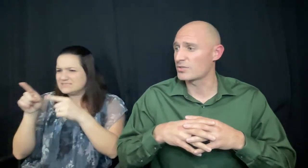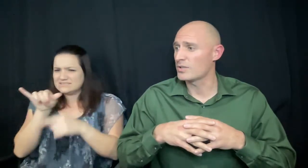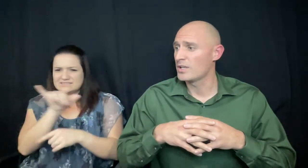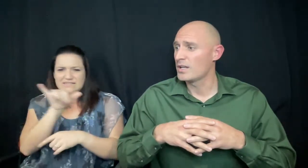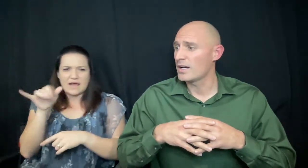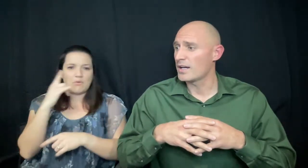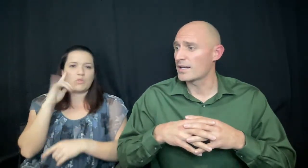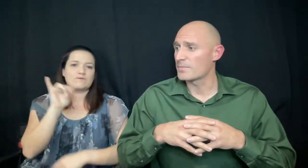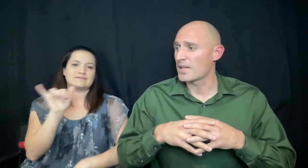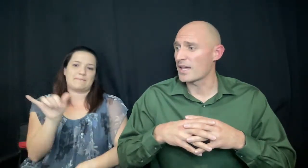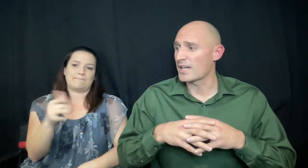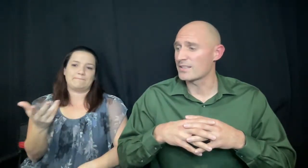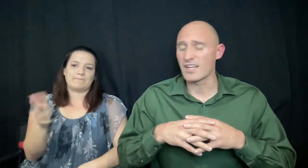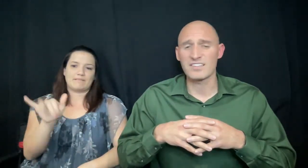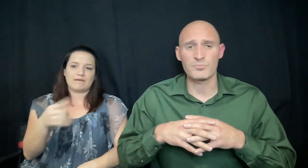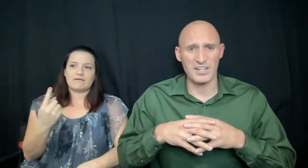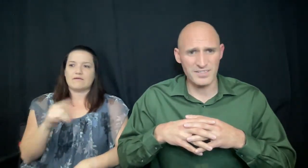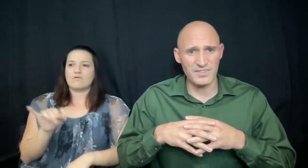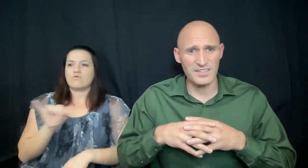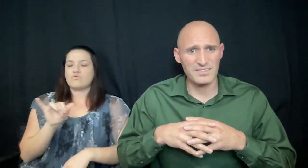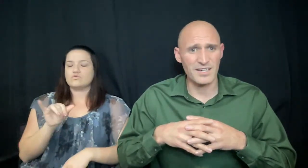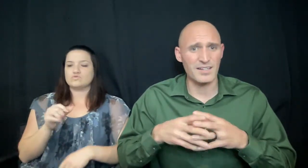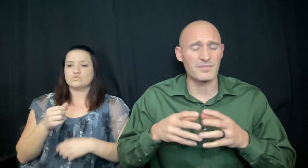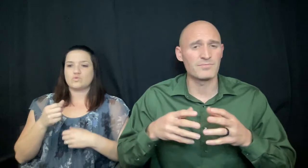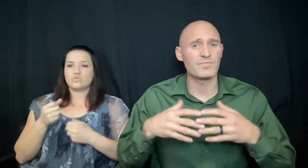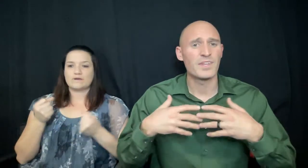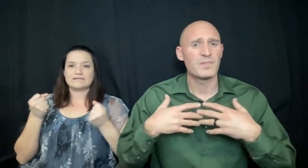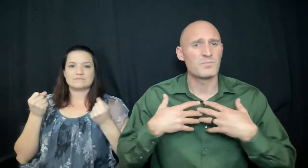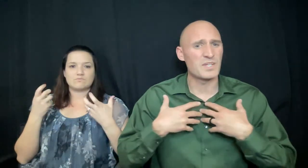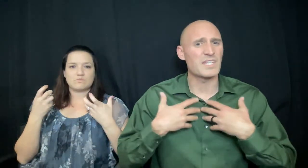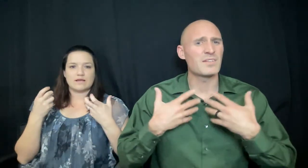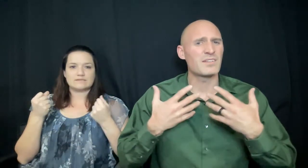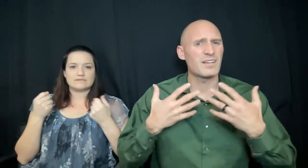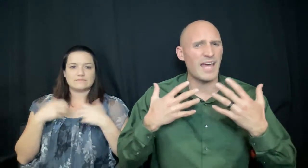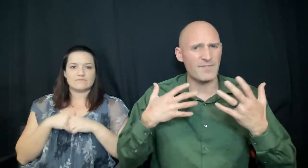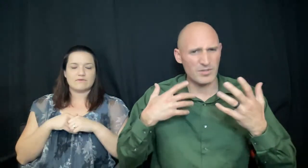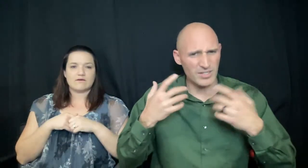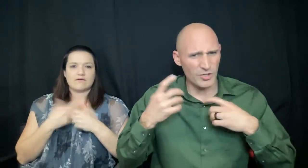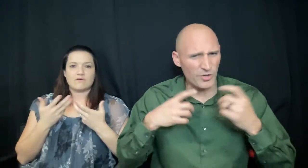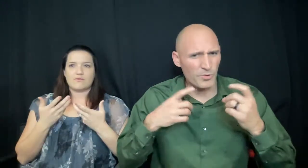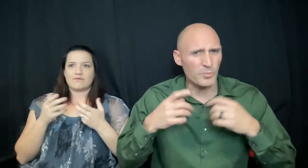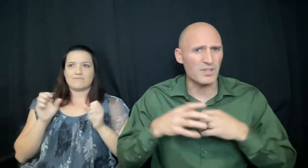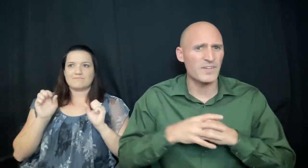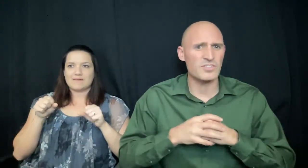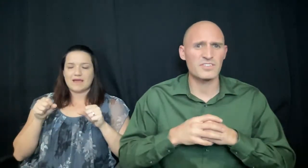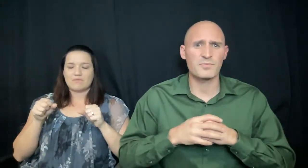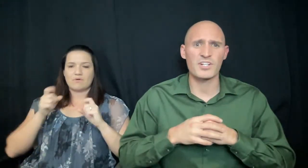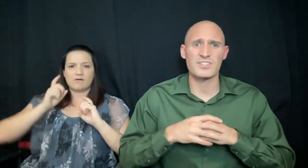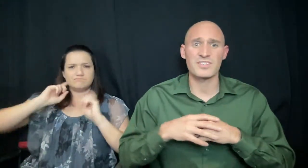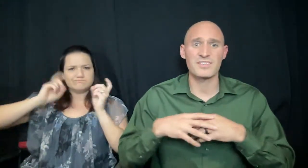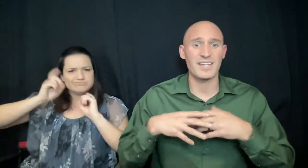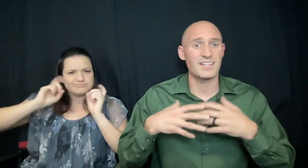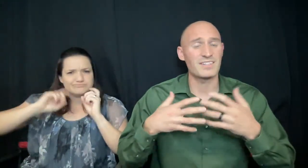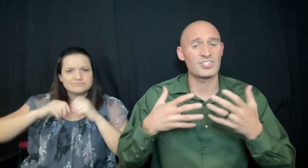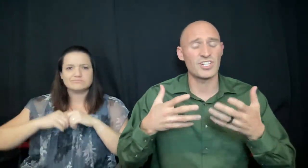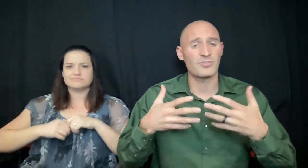too. And expressiveness, having the appropriate facial expressions, and